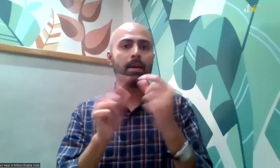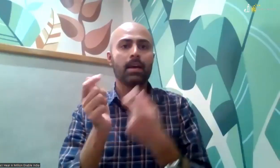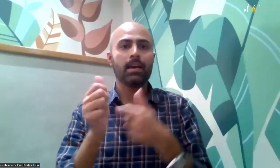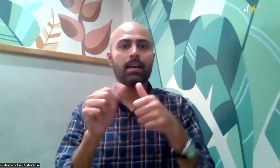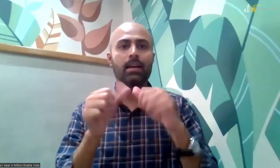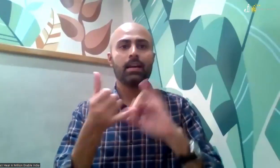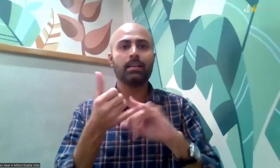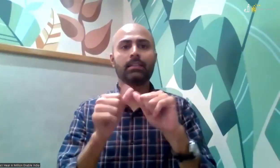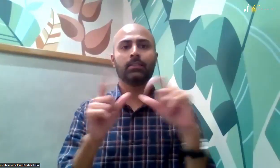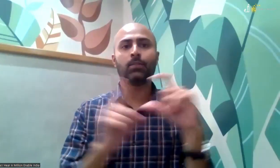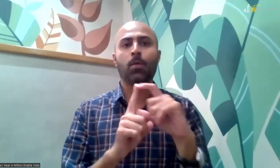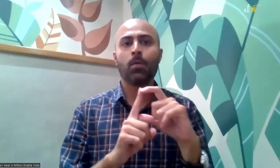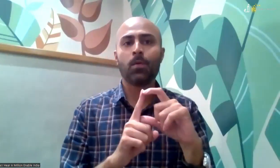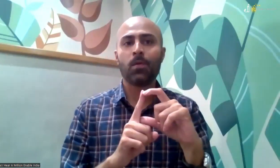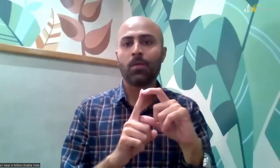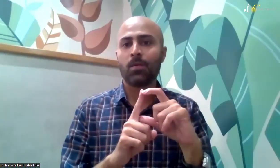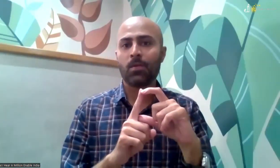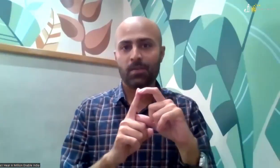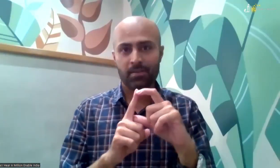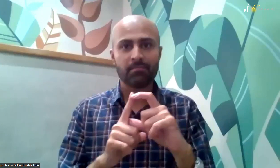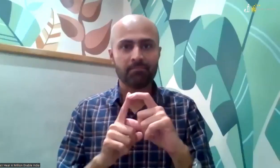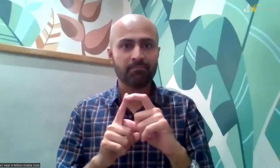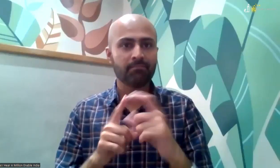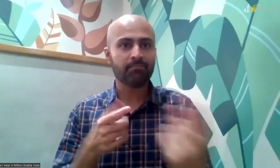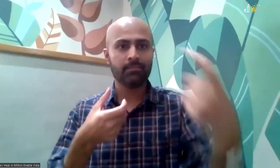invite Prasad,